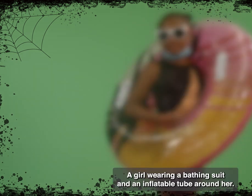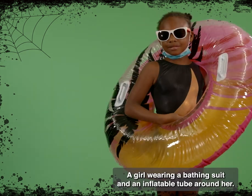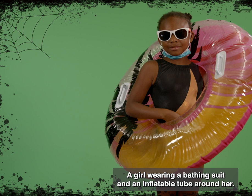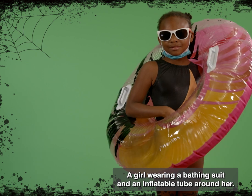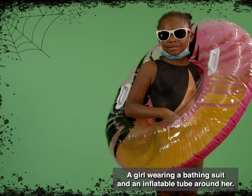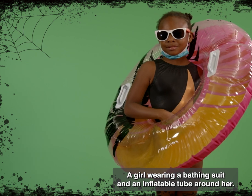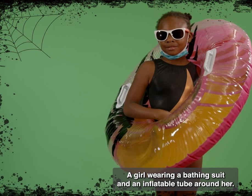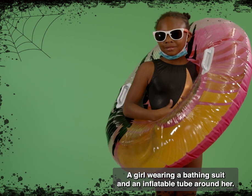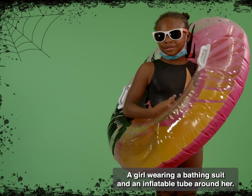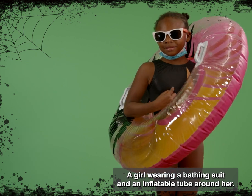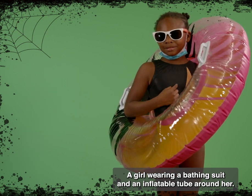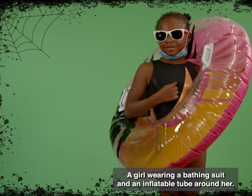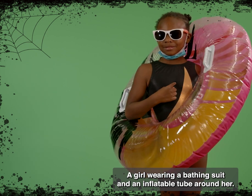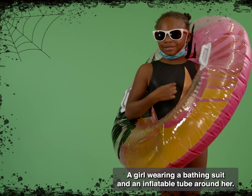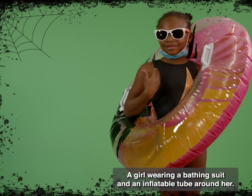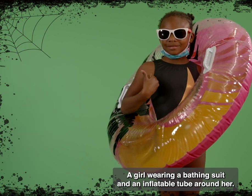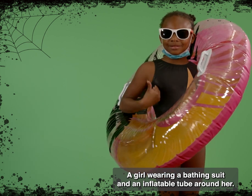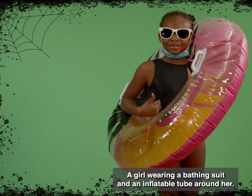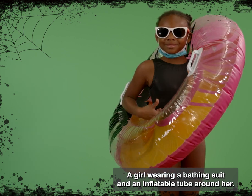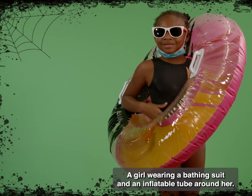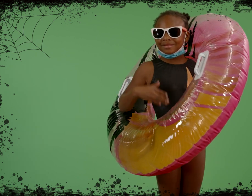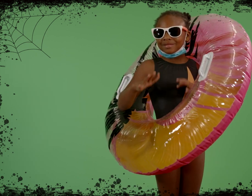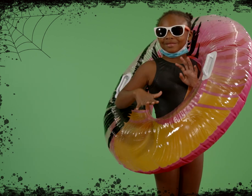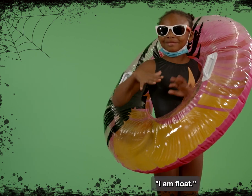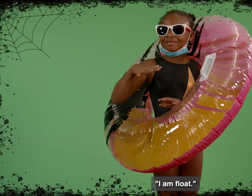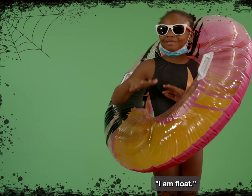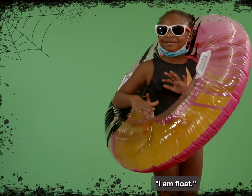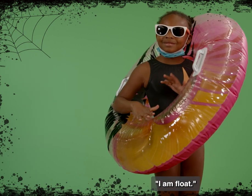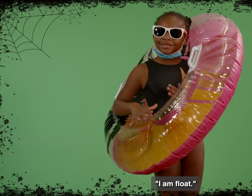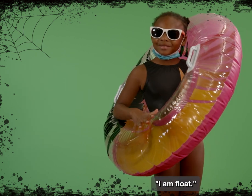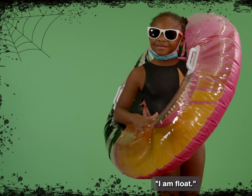A girl wearing a bathing suit and an inflatable tube around her. I am Float.